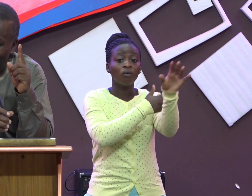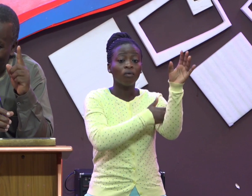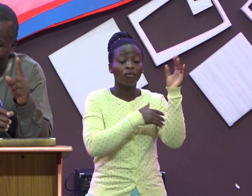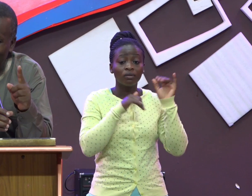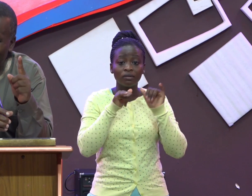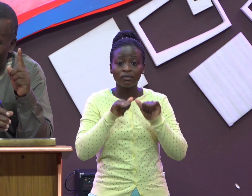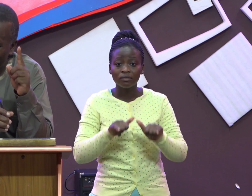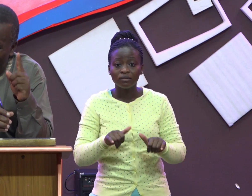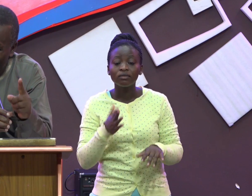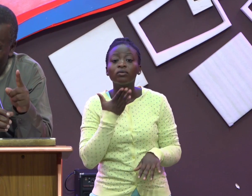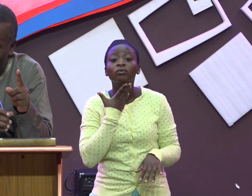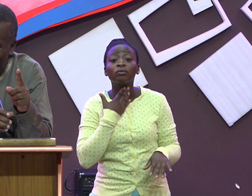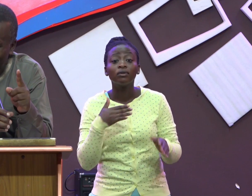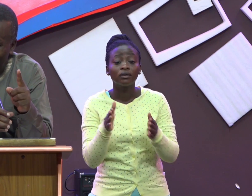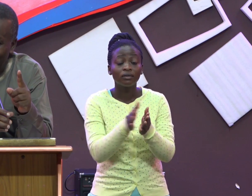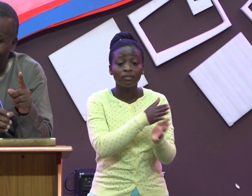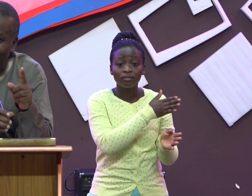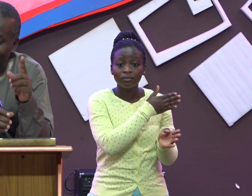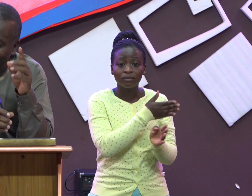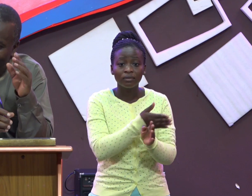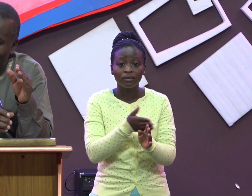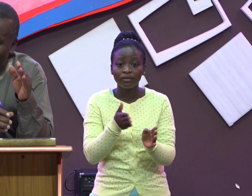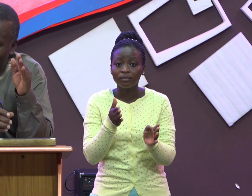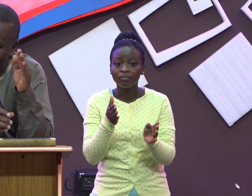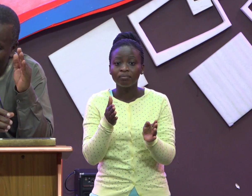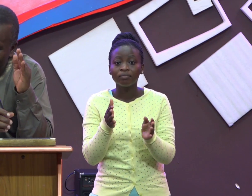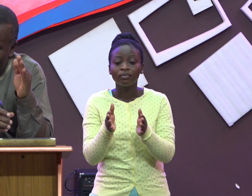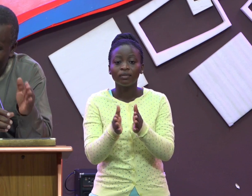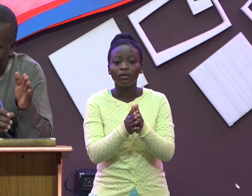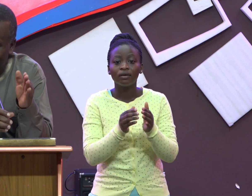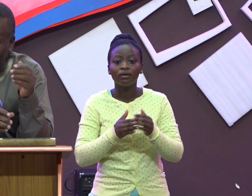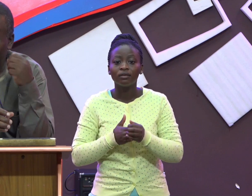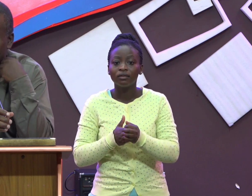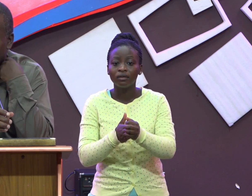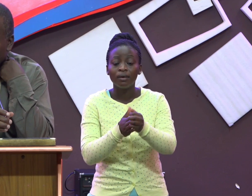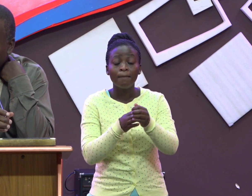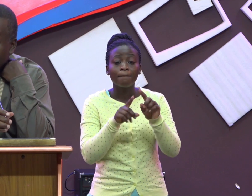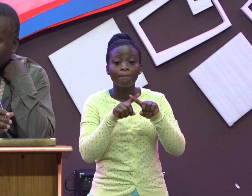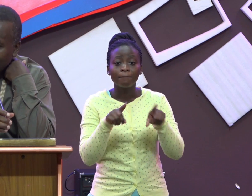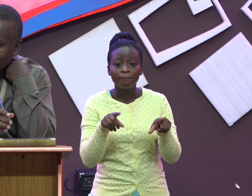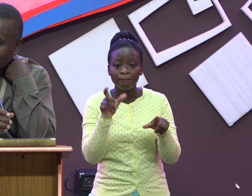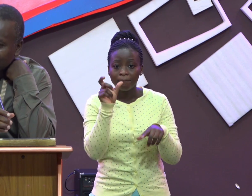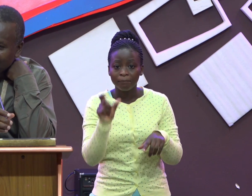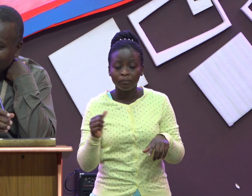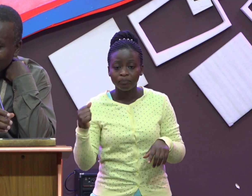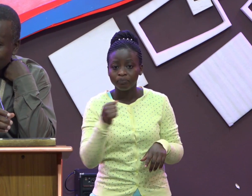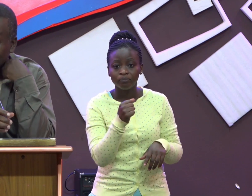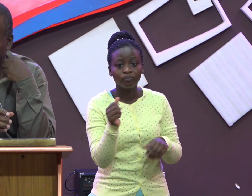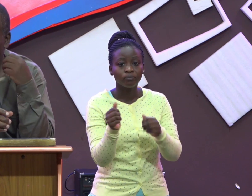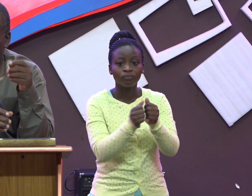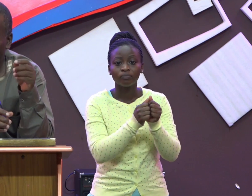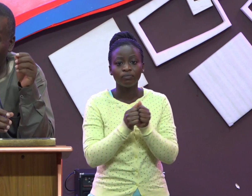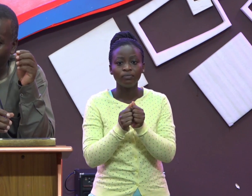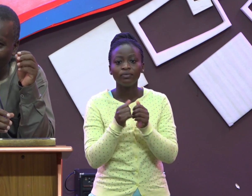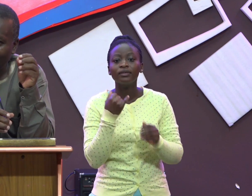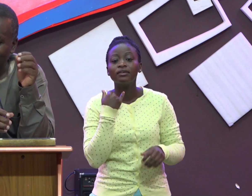to guide. God still wants to lead. But the one they're working with, baby spirit, is a